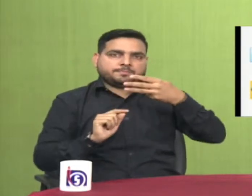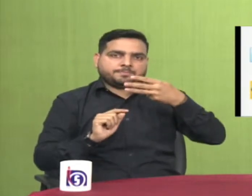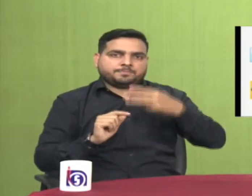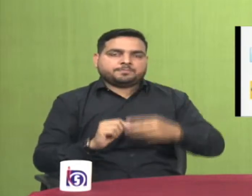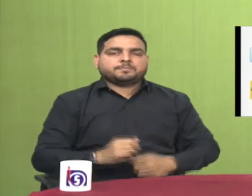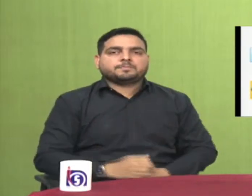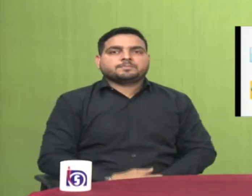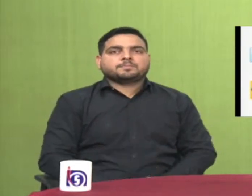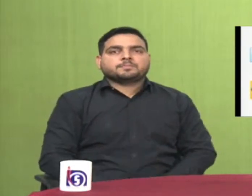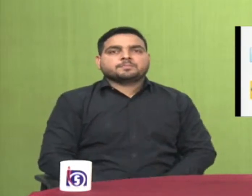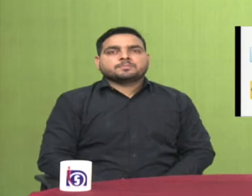It keeps us healthy.